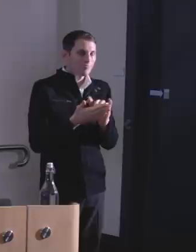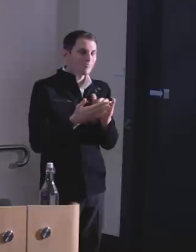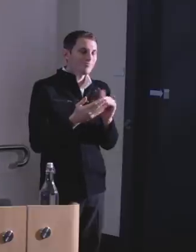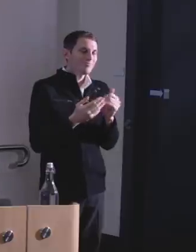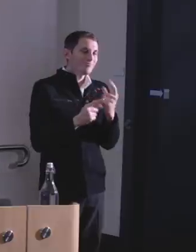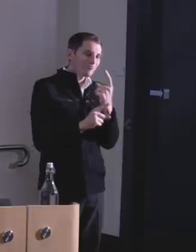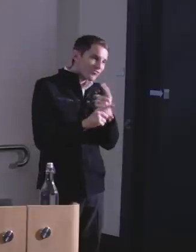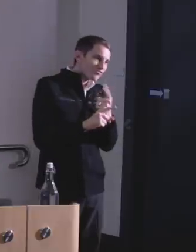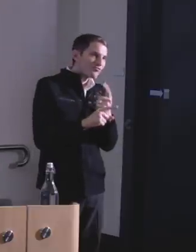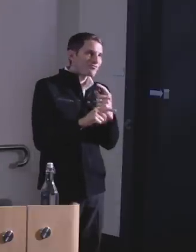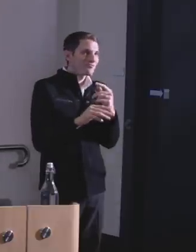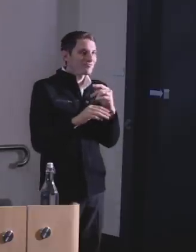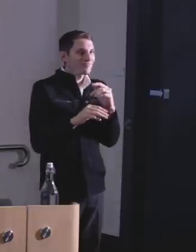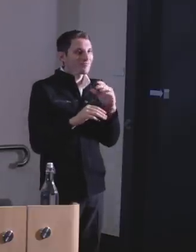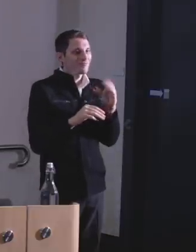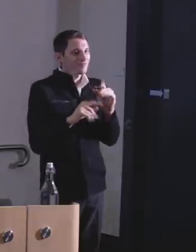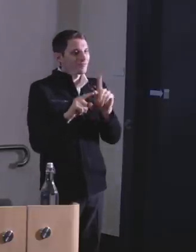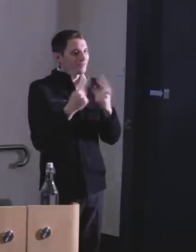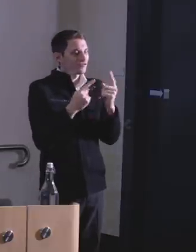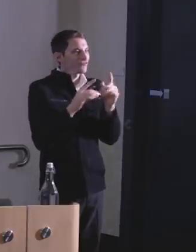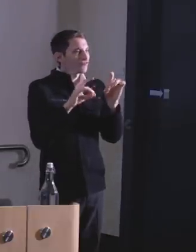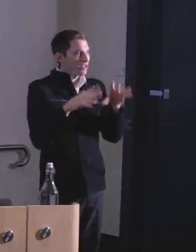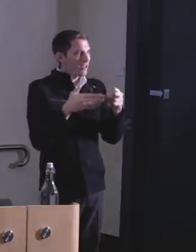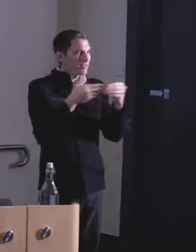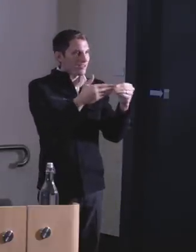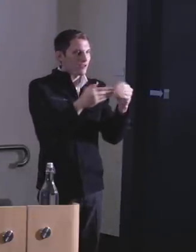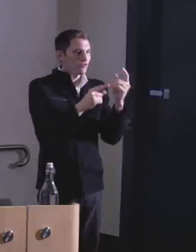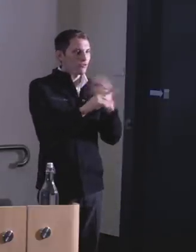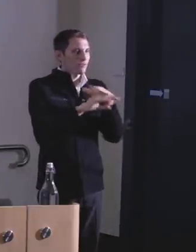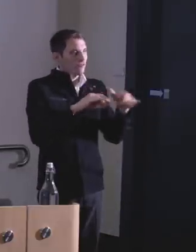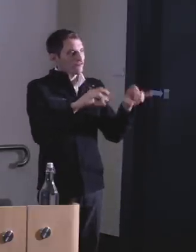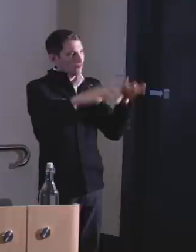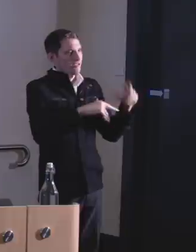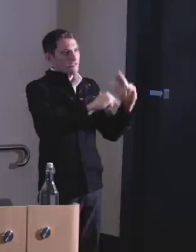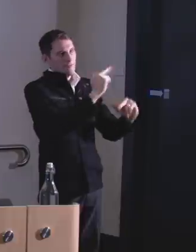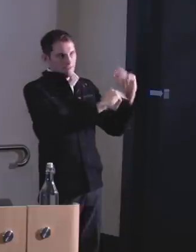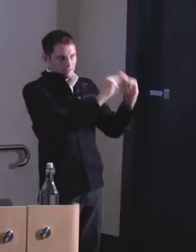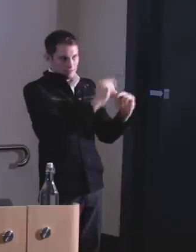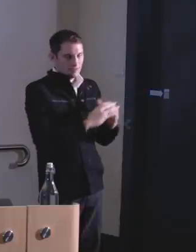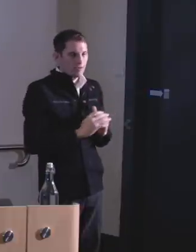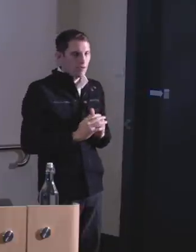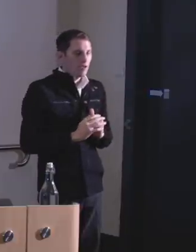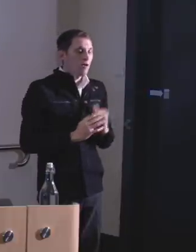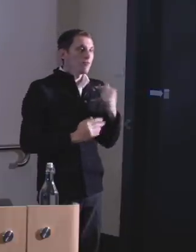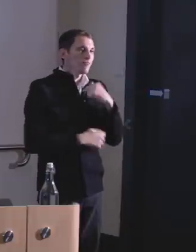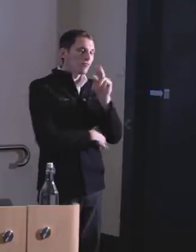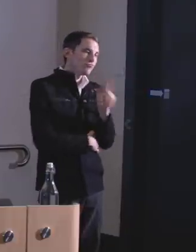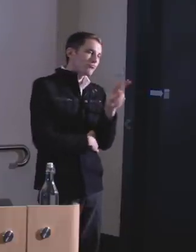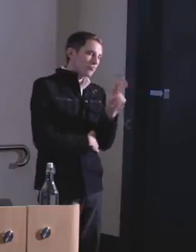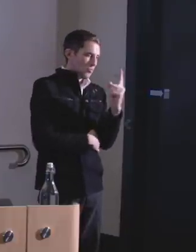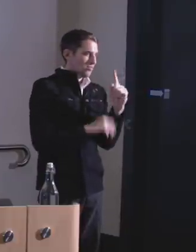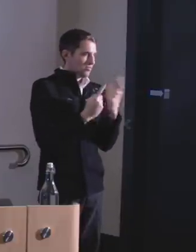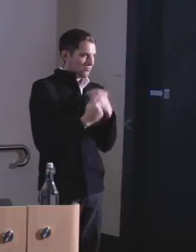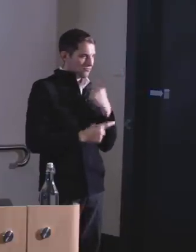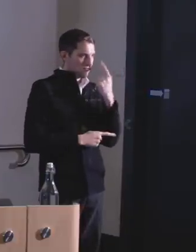discussions between various Australian leaders on about Australia's development. One of the things that I noted was